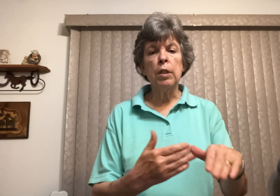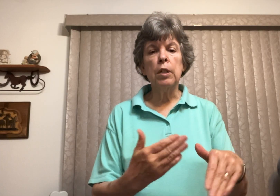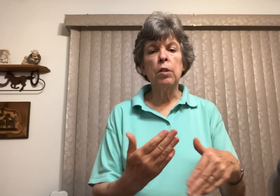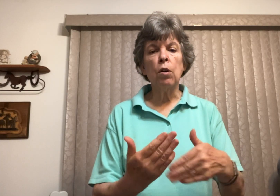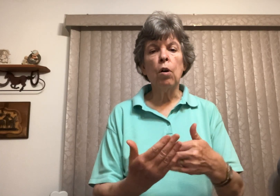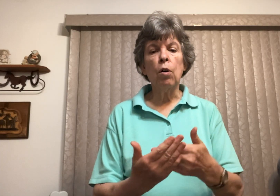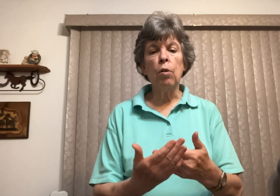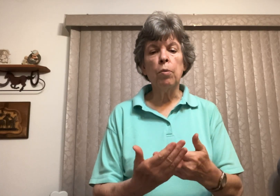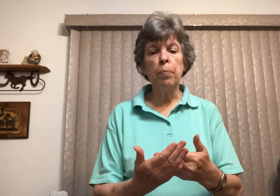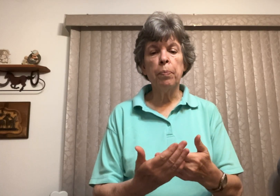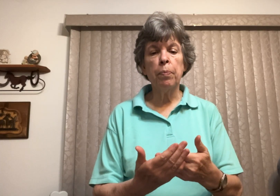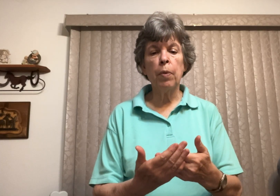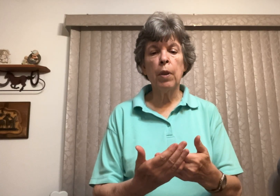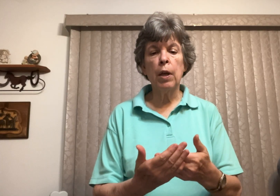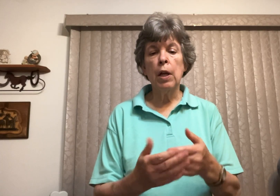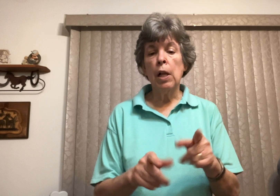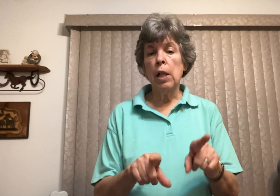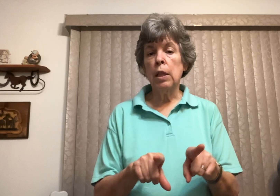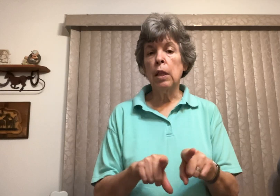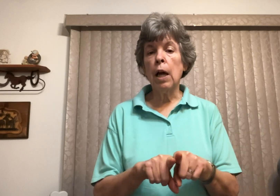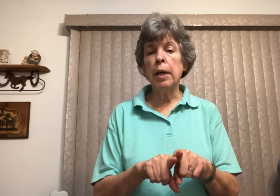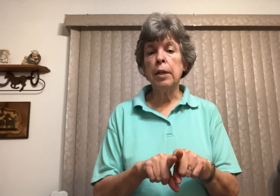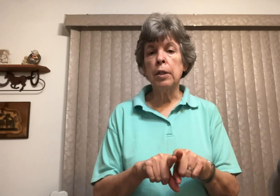In all, like